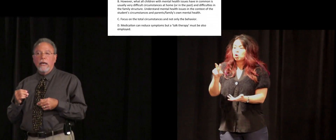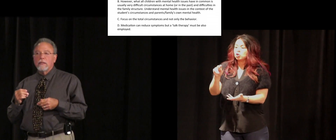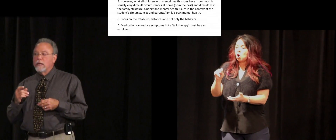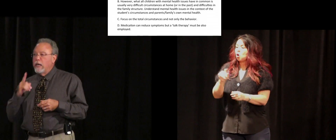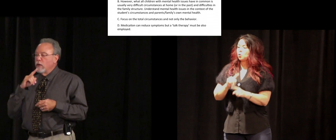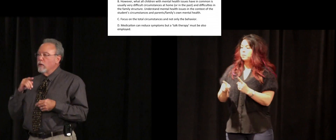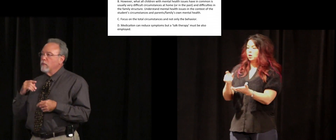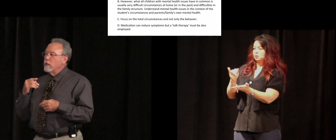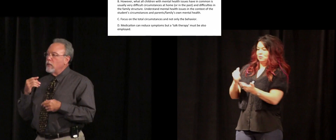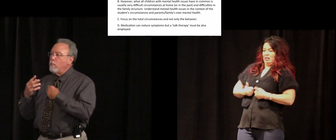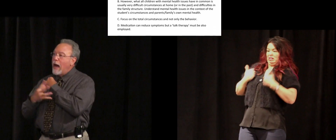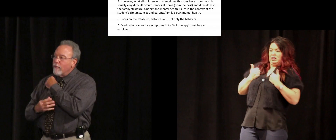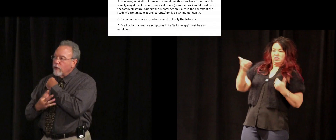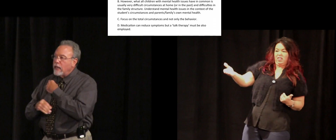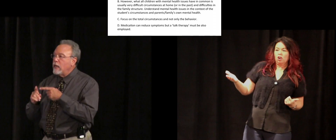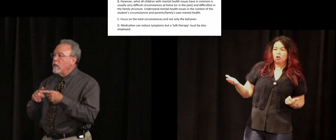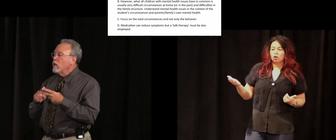And